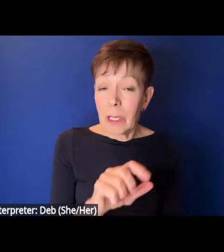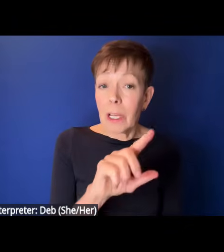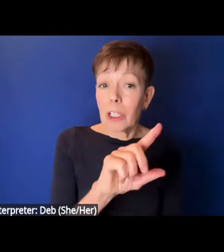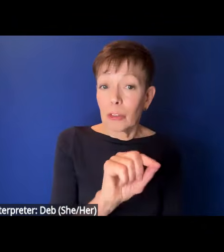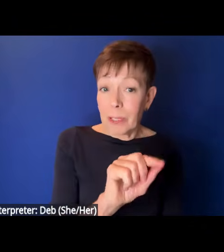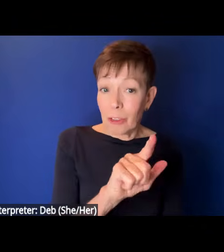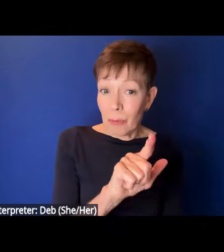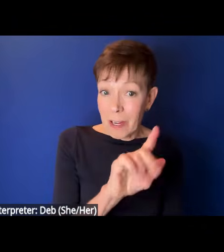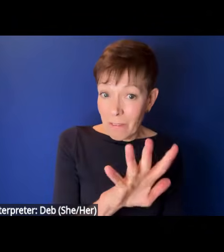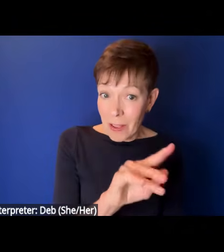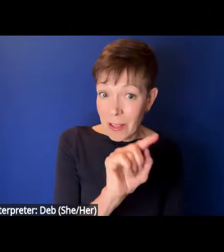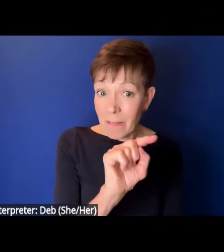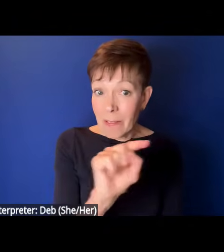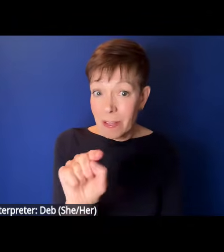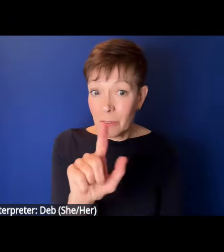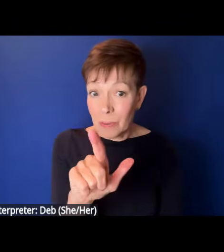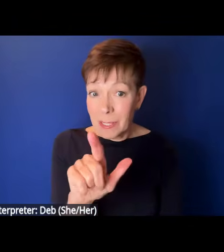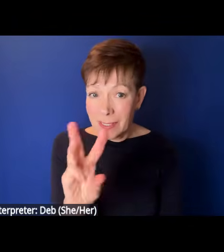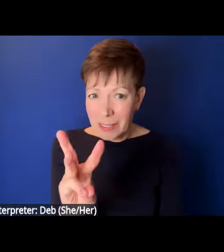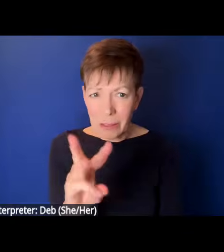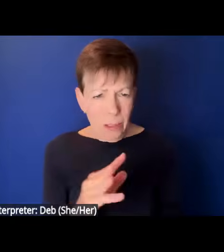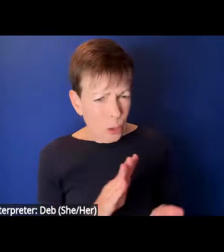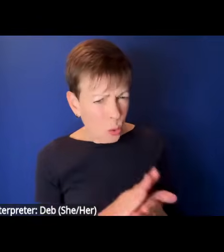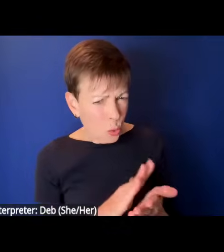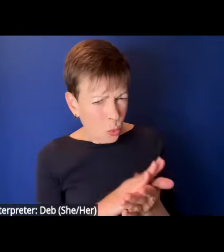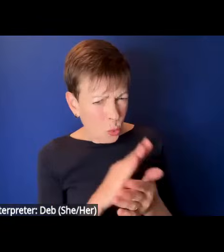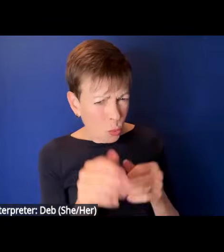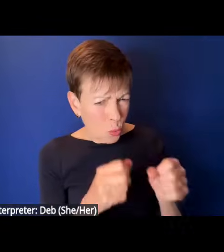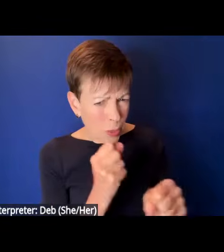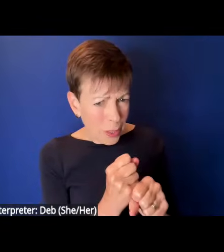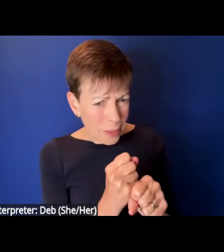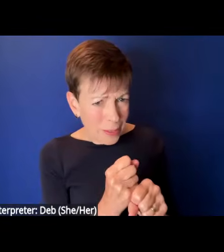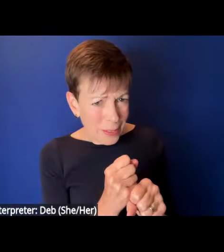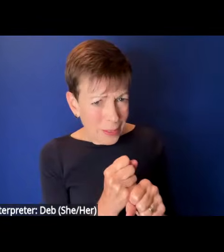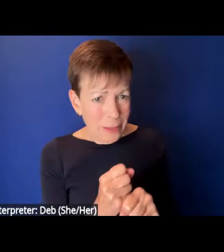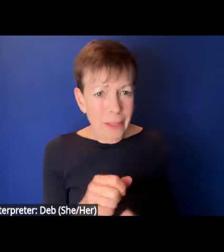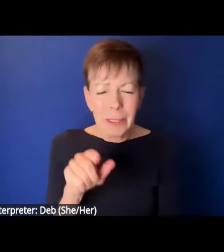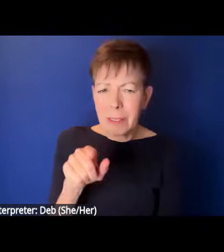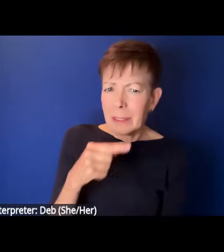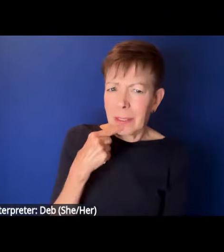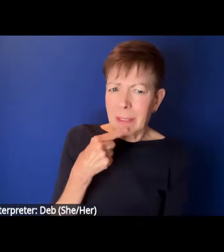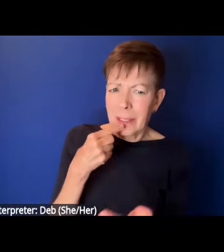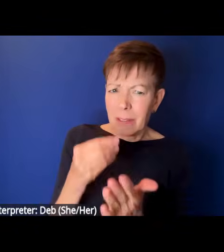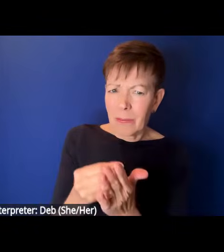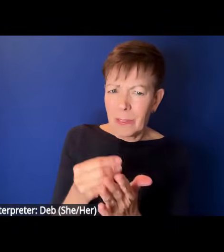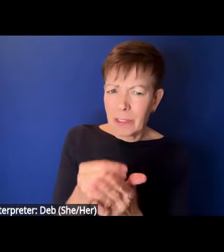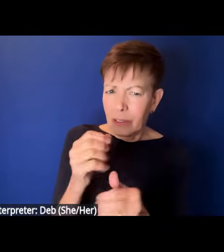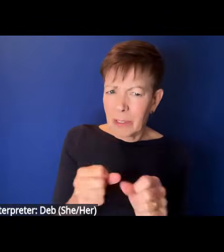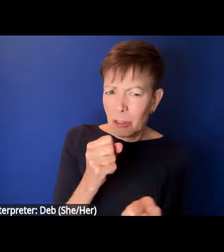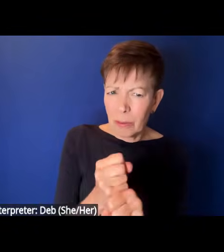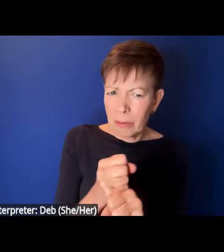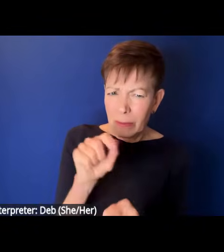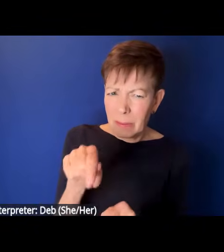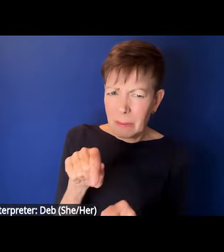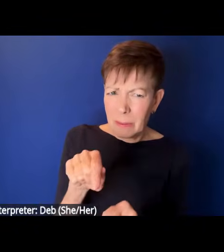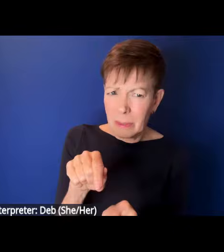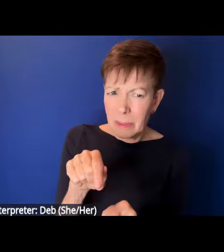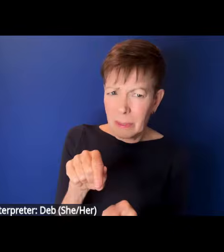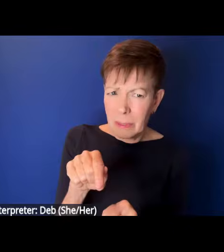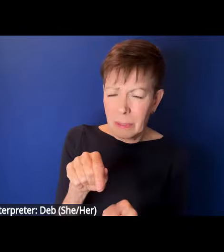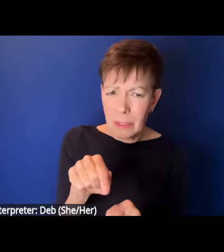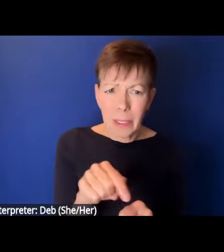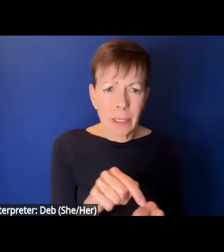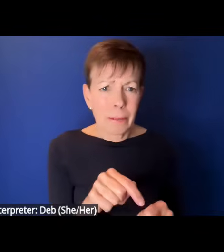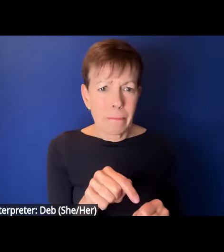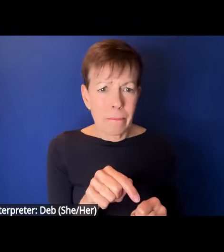2025. School year. School year. Oh, It says fiscal. that's Fiscal year, okay, thank you. I think fiscal